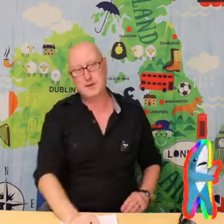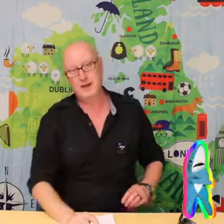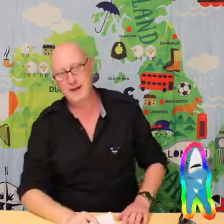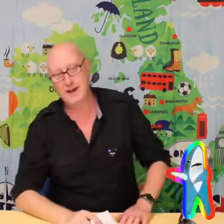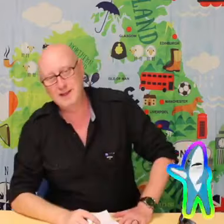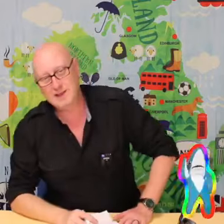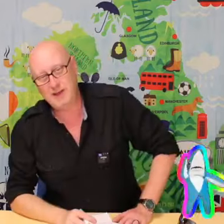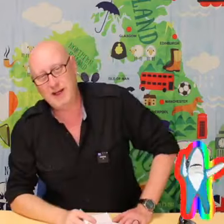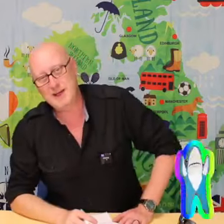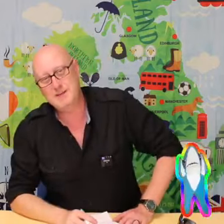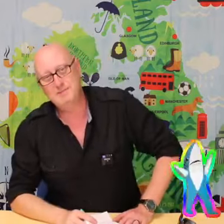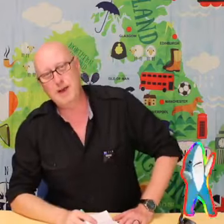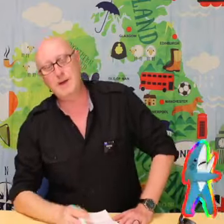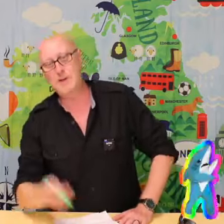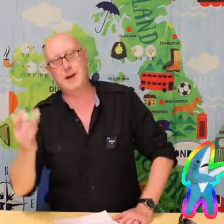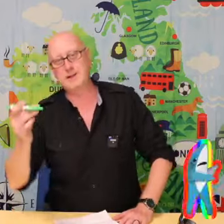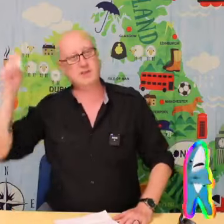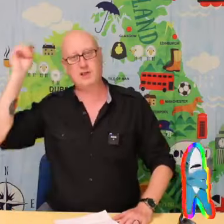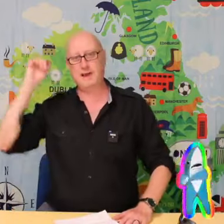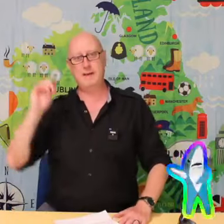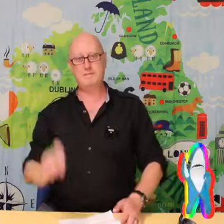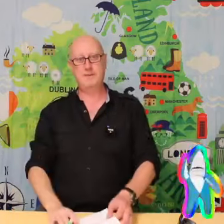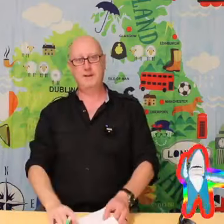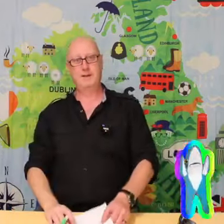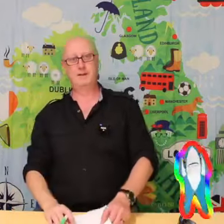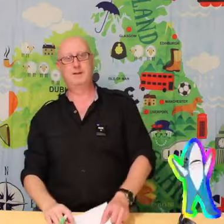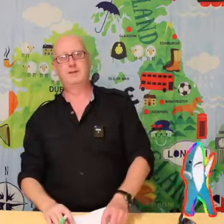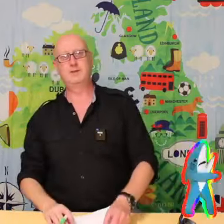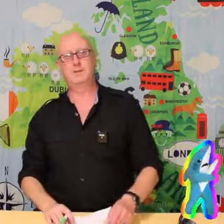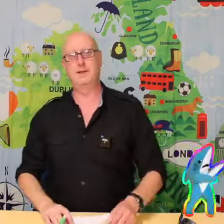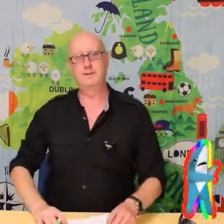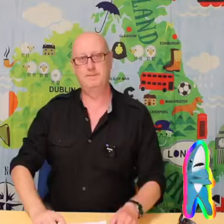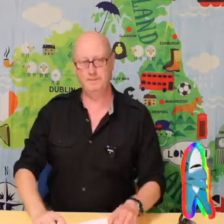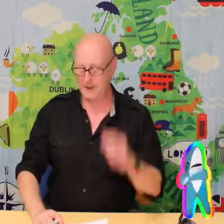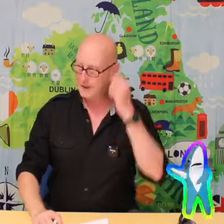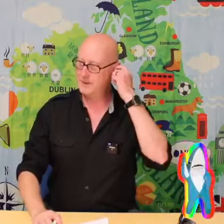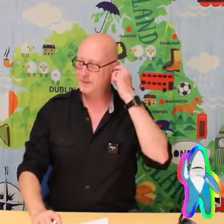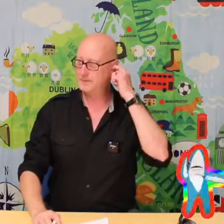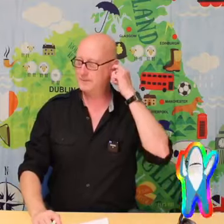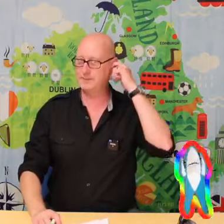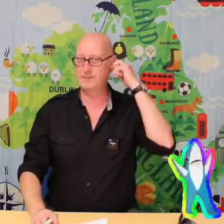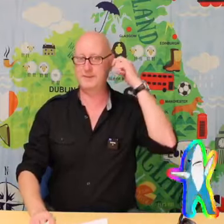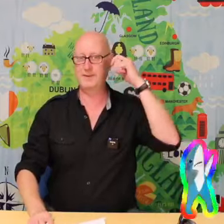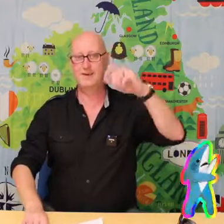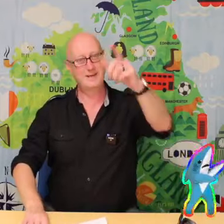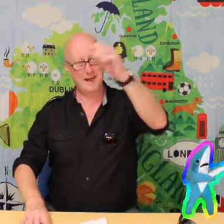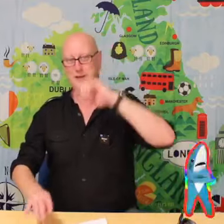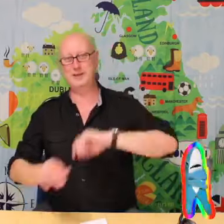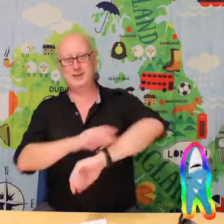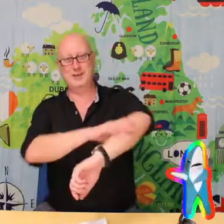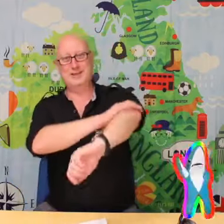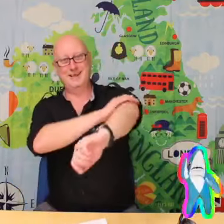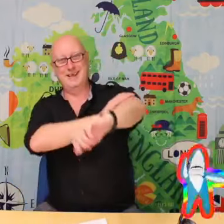in 1978. That one in the watch, it's still there. More antiques, more artworks. I'll be down there with a metal detector. I think you should. In